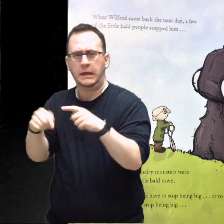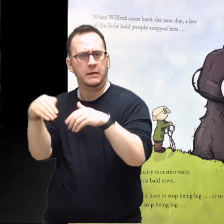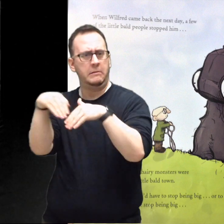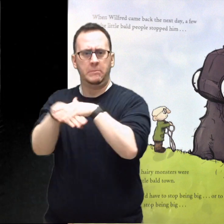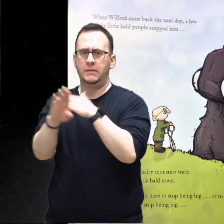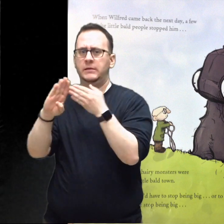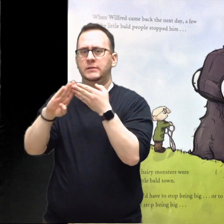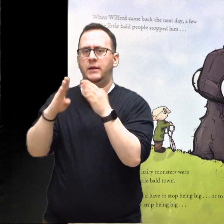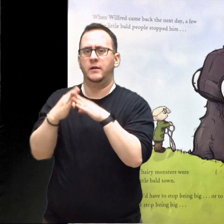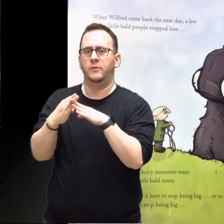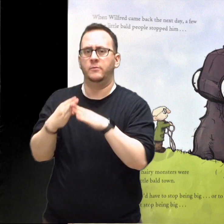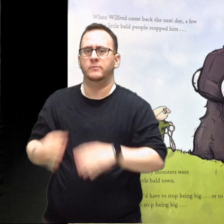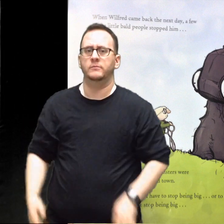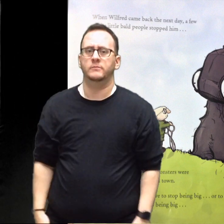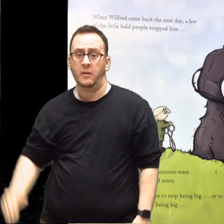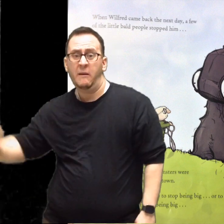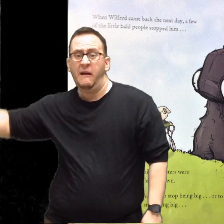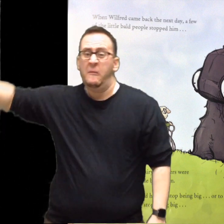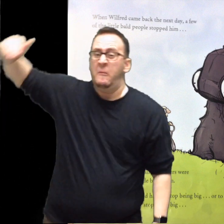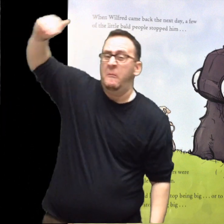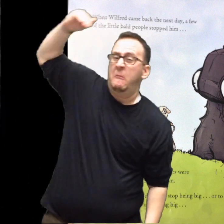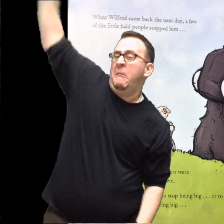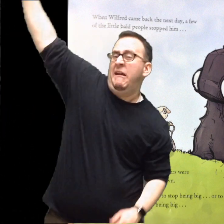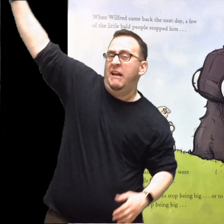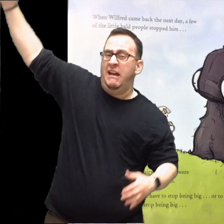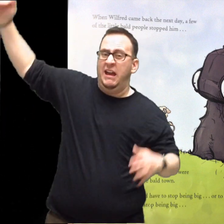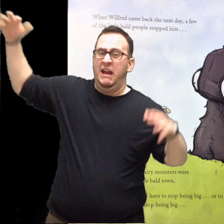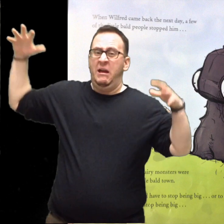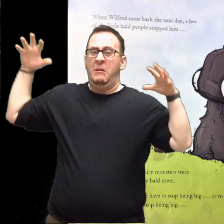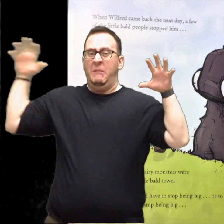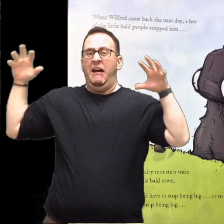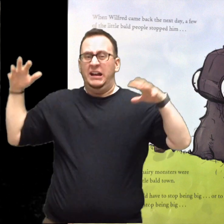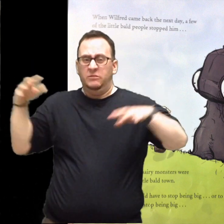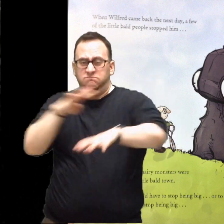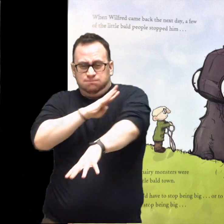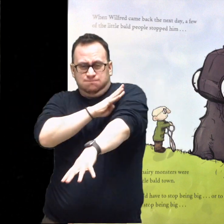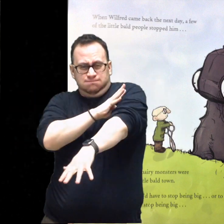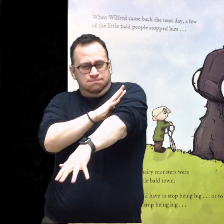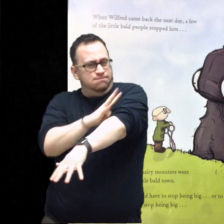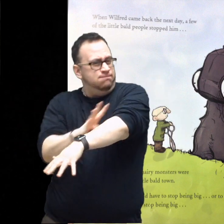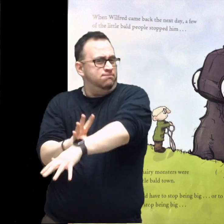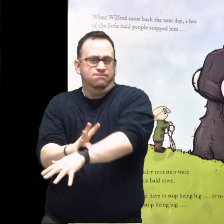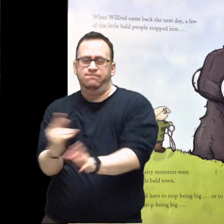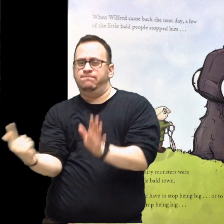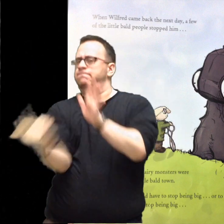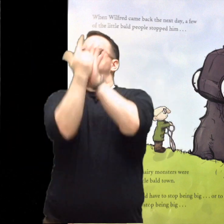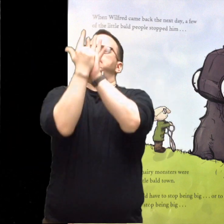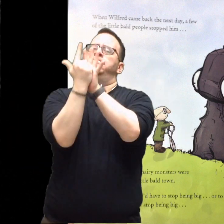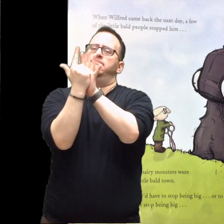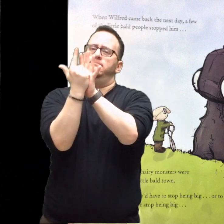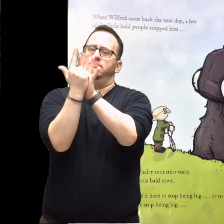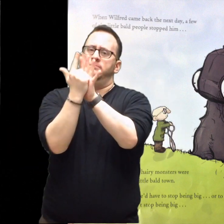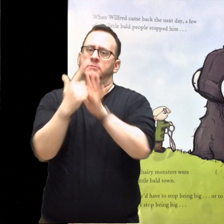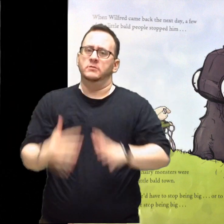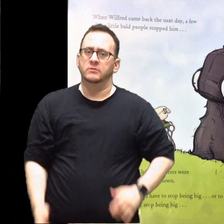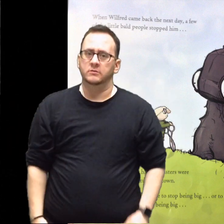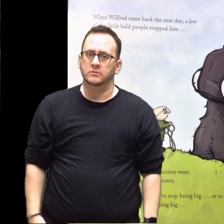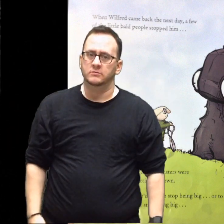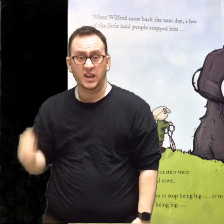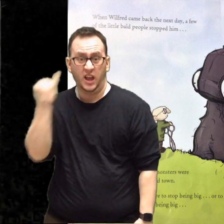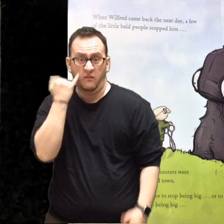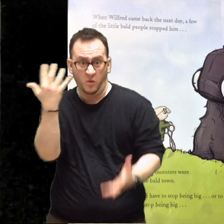hairy monsters were not allowed in their little bald town. If he wanted to visit, he'd have to stop being so